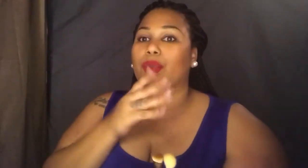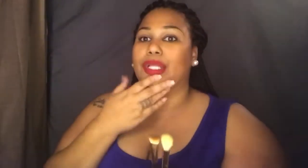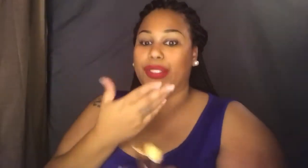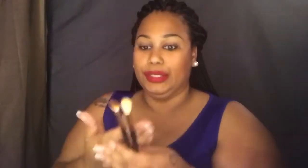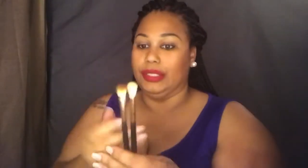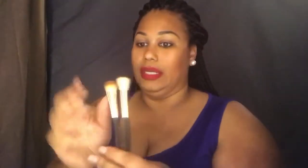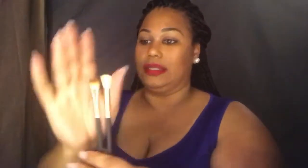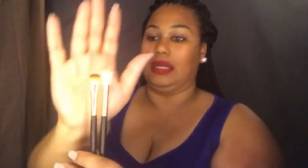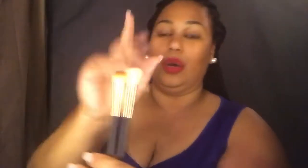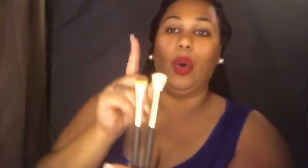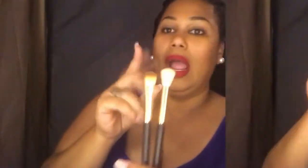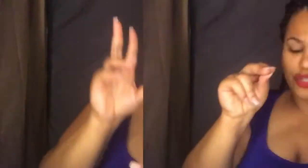really good. So no